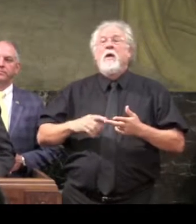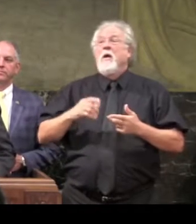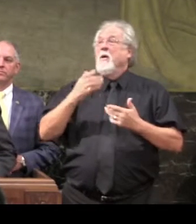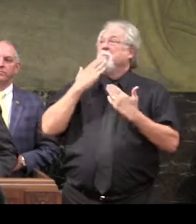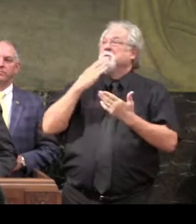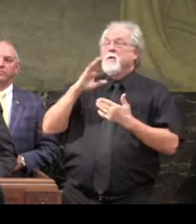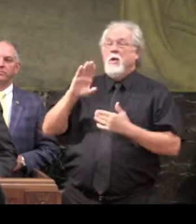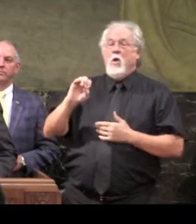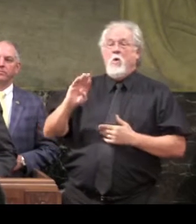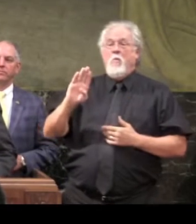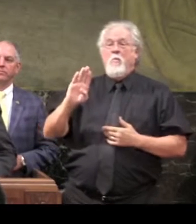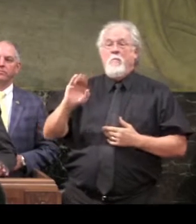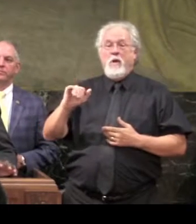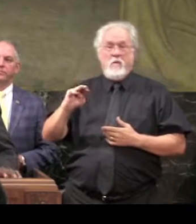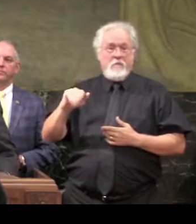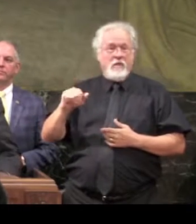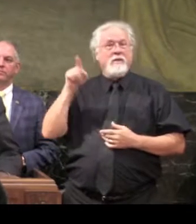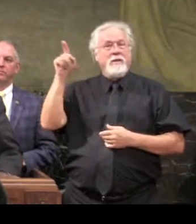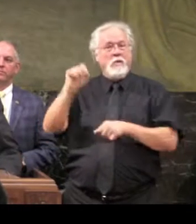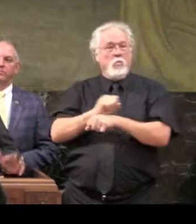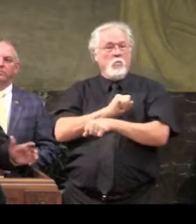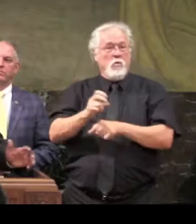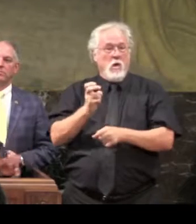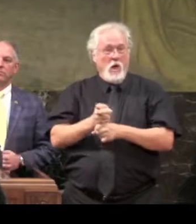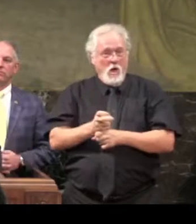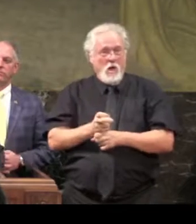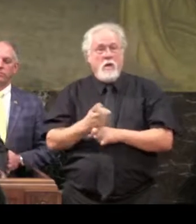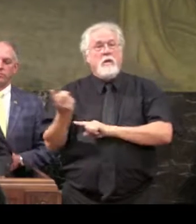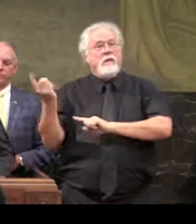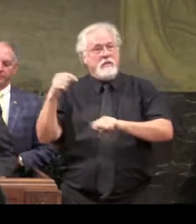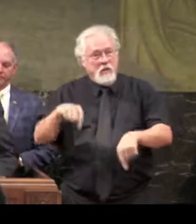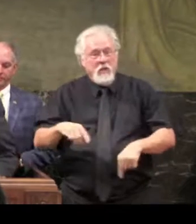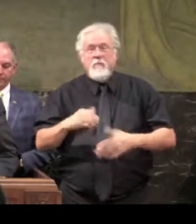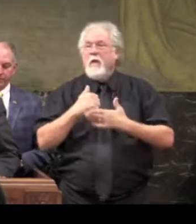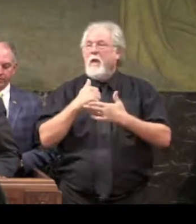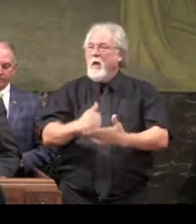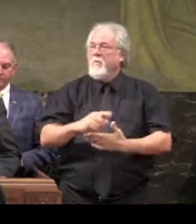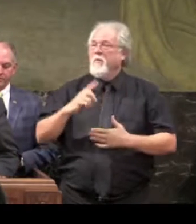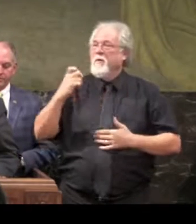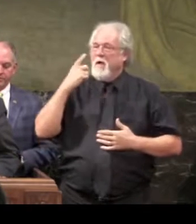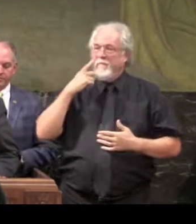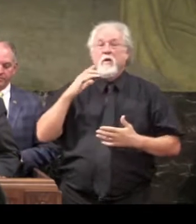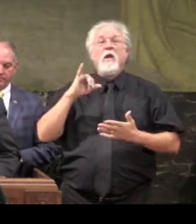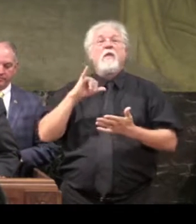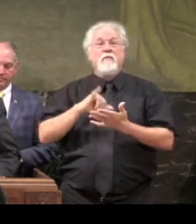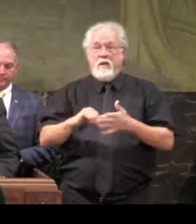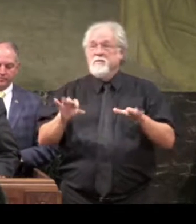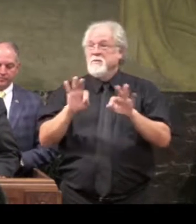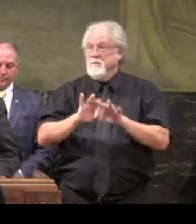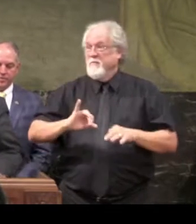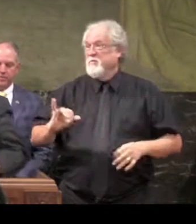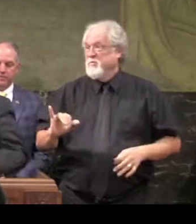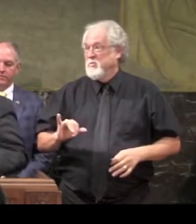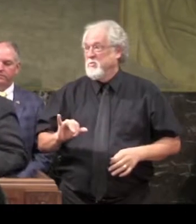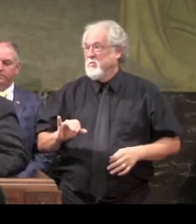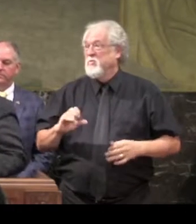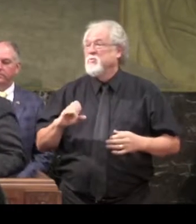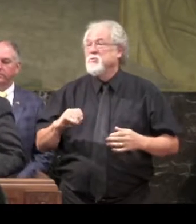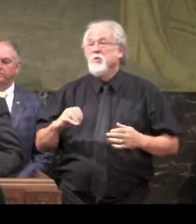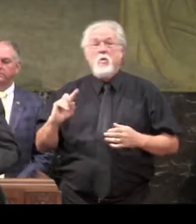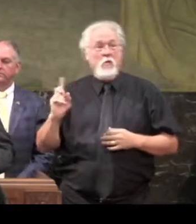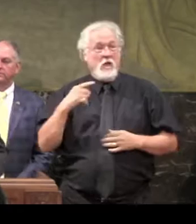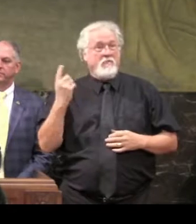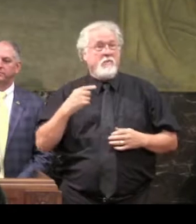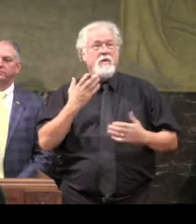Obama because obviously he's worked very, very hard. He's been here and he's helping the governor, and that is significant as well. So to